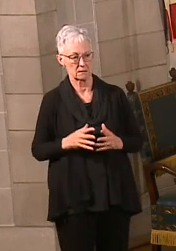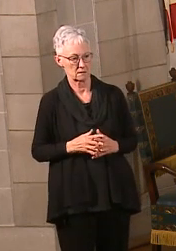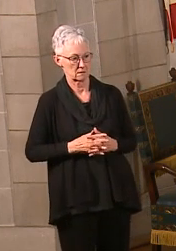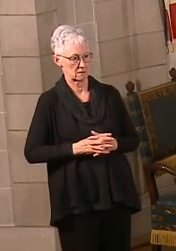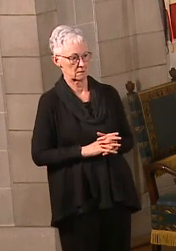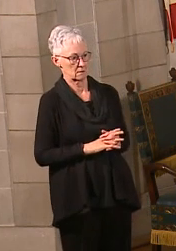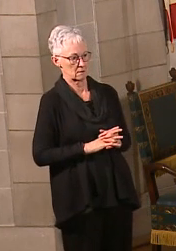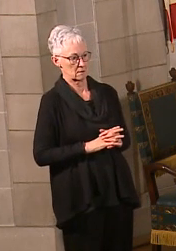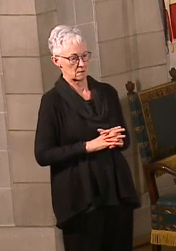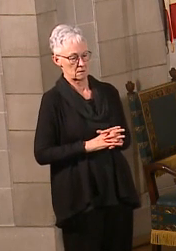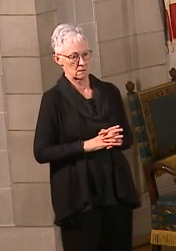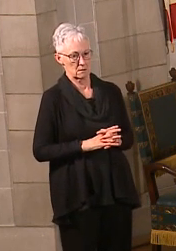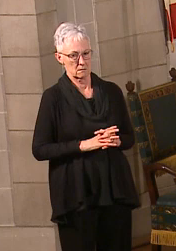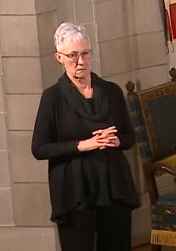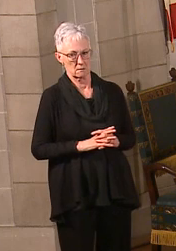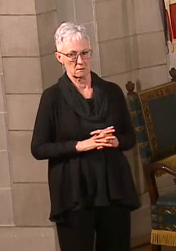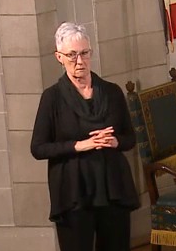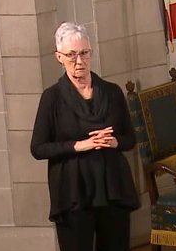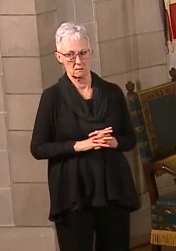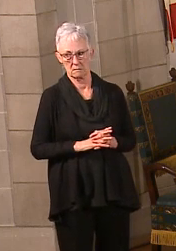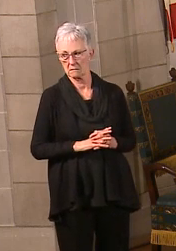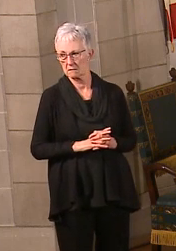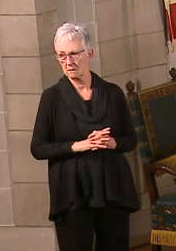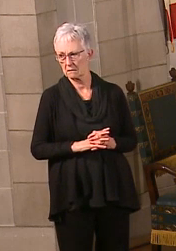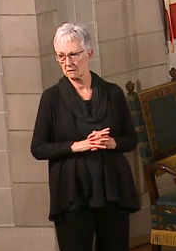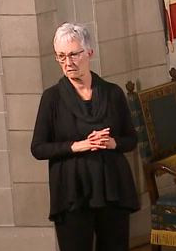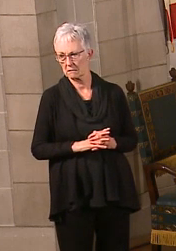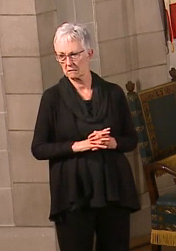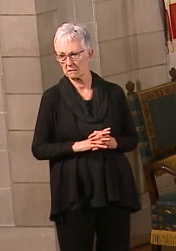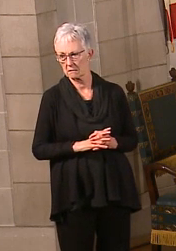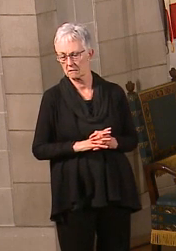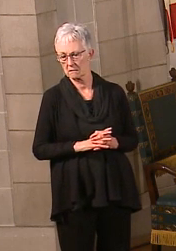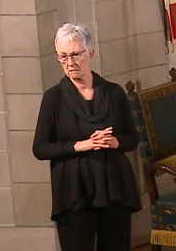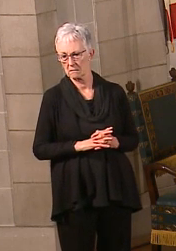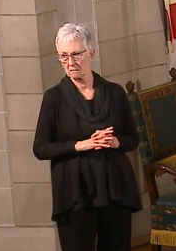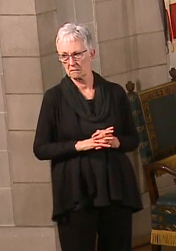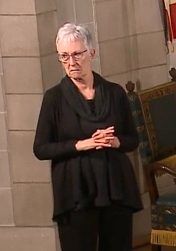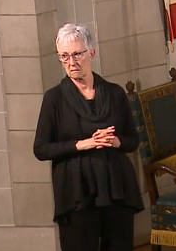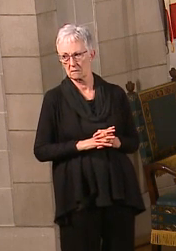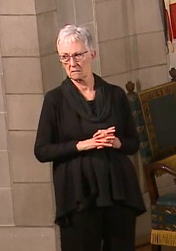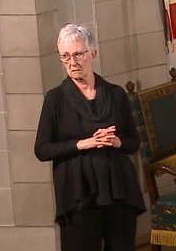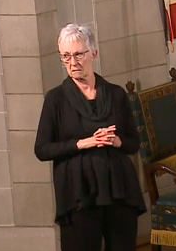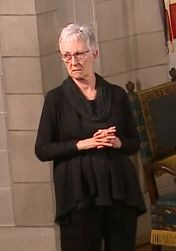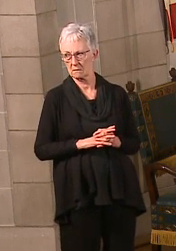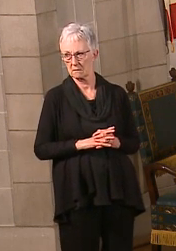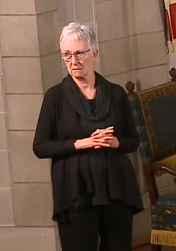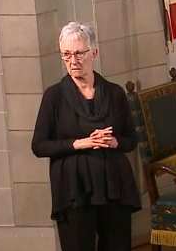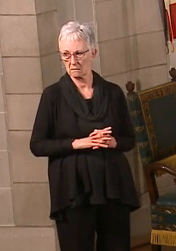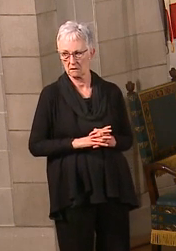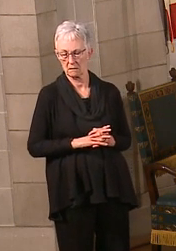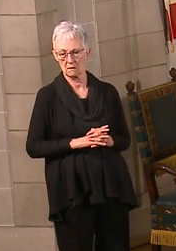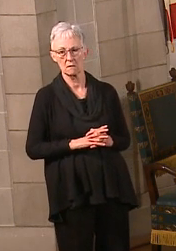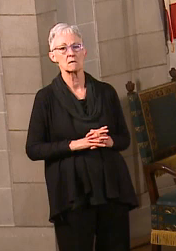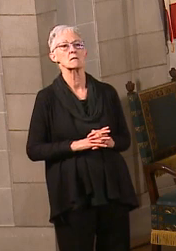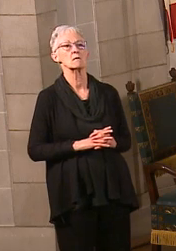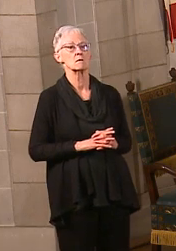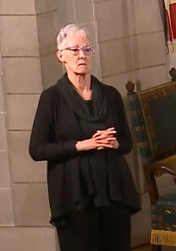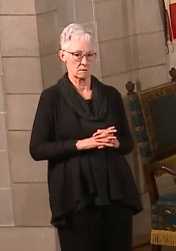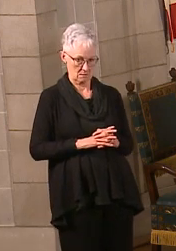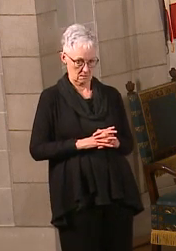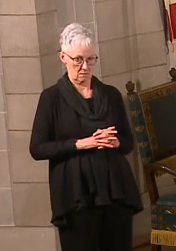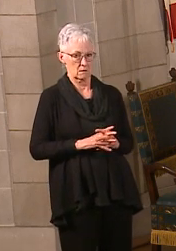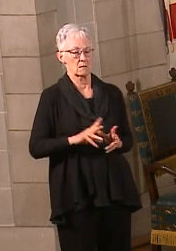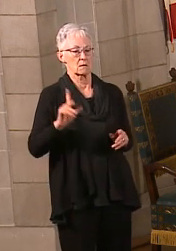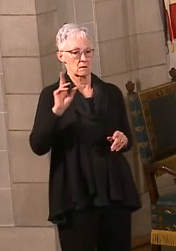at KNOP. She wants to know if plumbers and electricians can still do their jobs under the new DHM. So